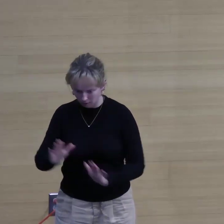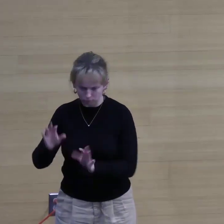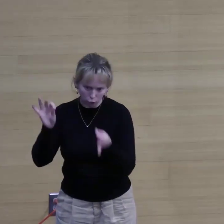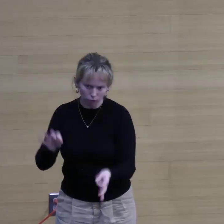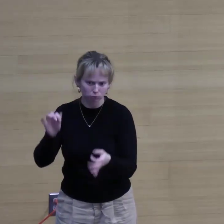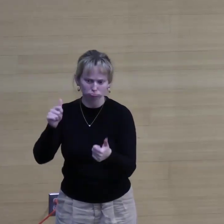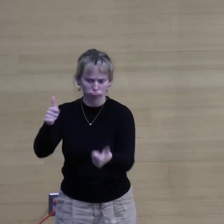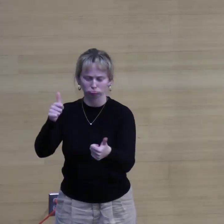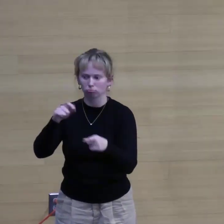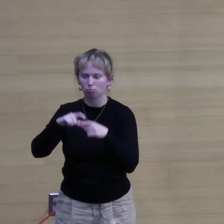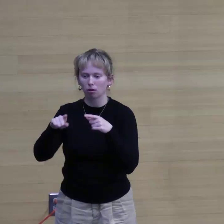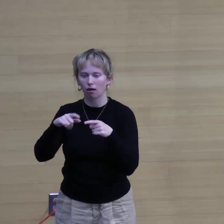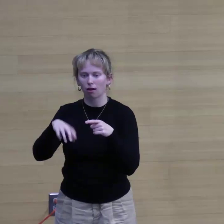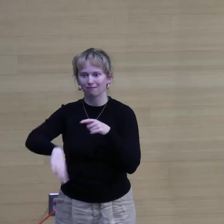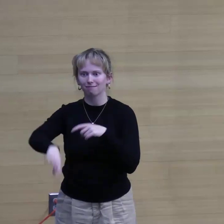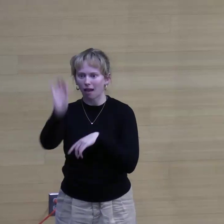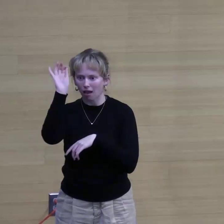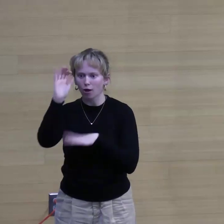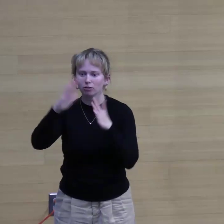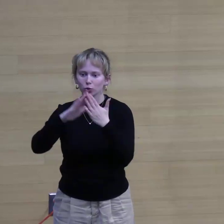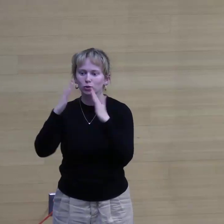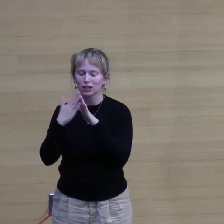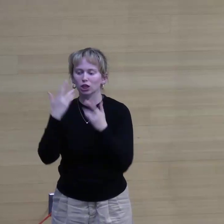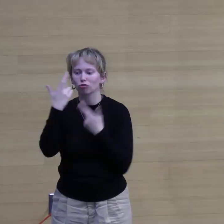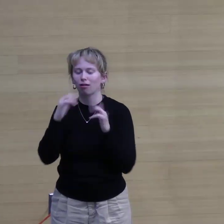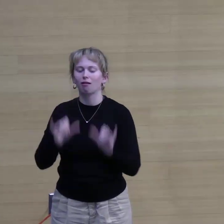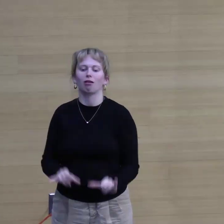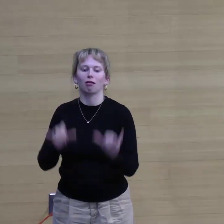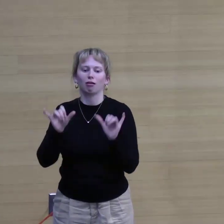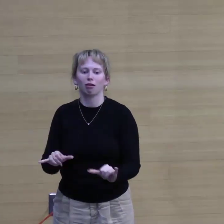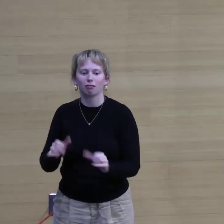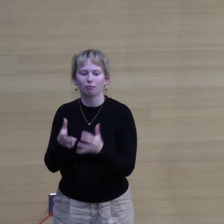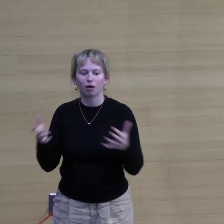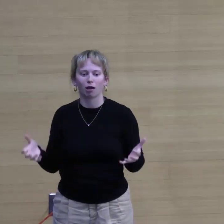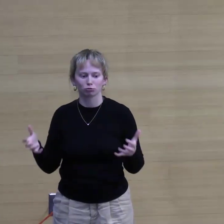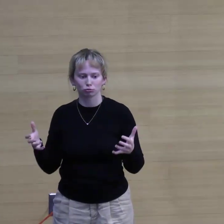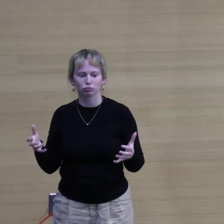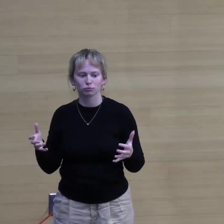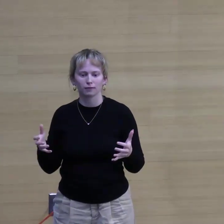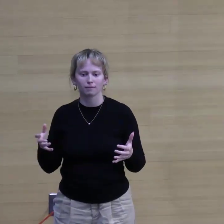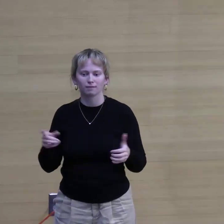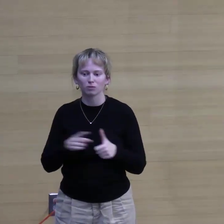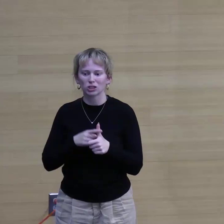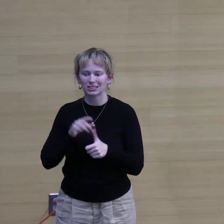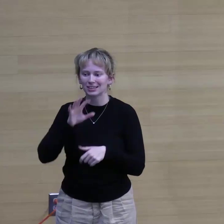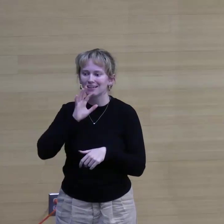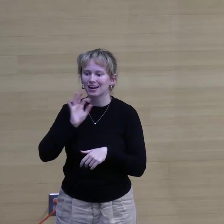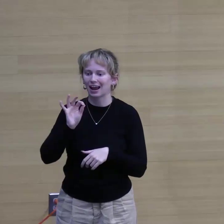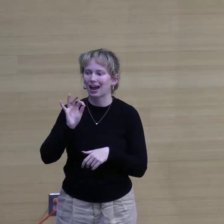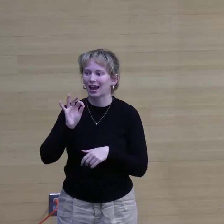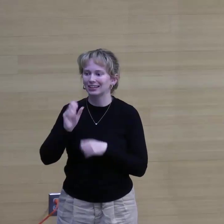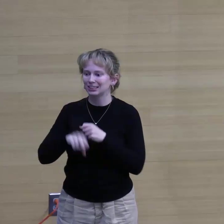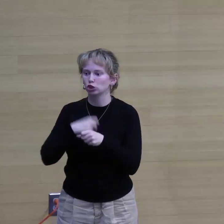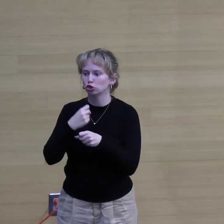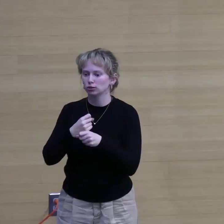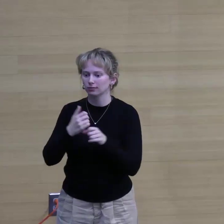It really wasn't until I found community that I realized how much the first 9 years of my life parenting